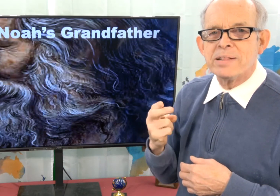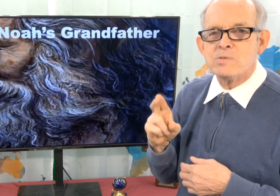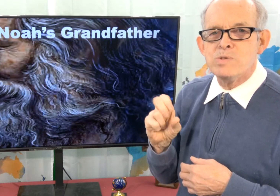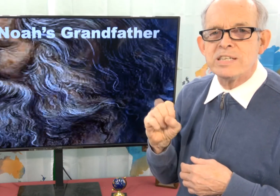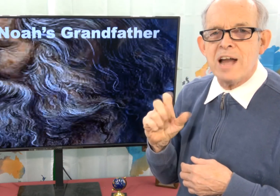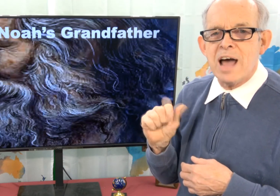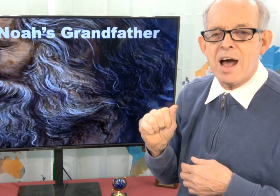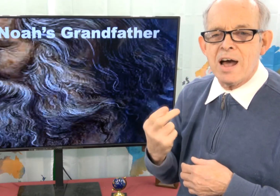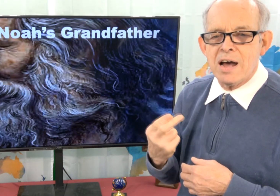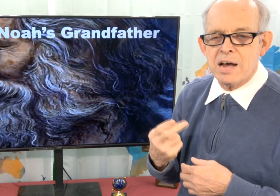Matmutala.